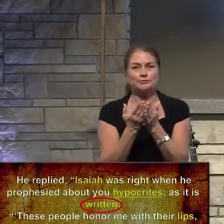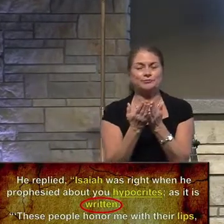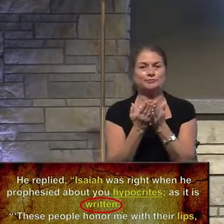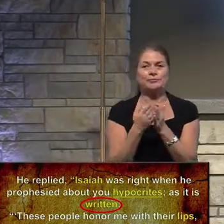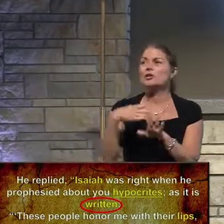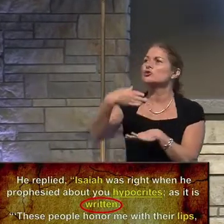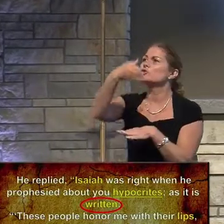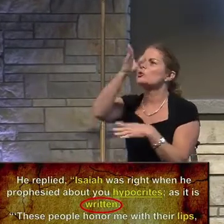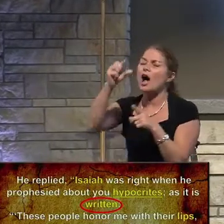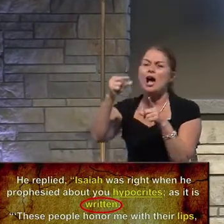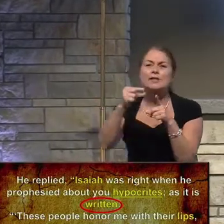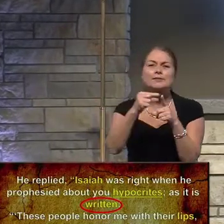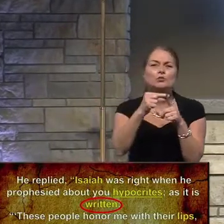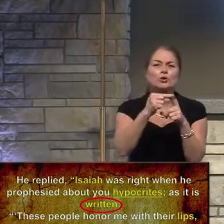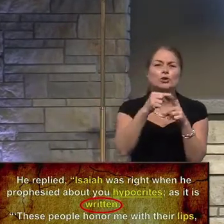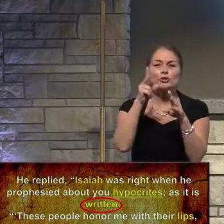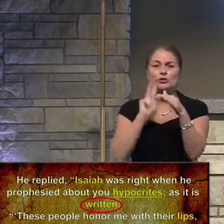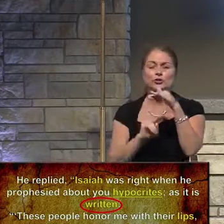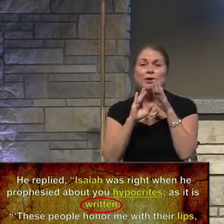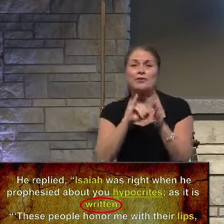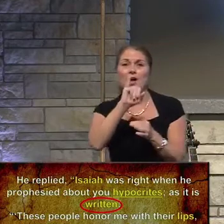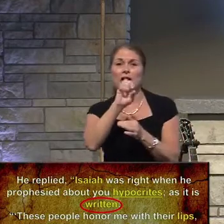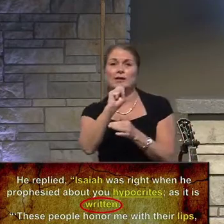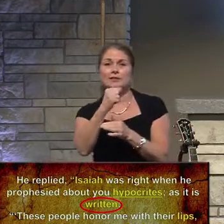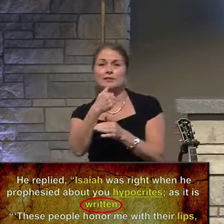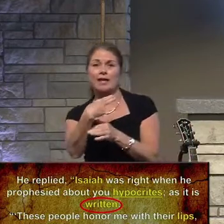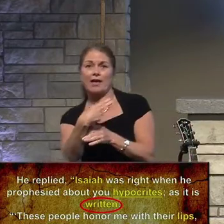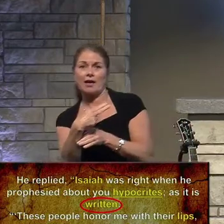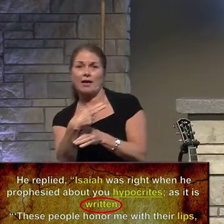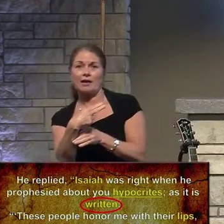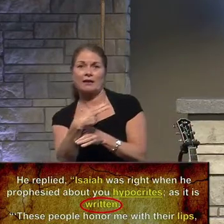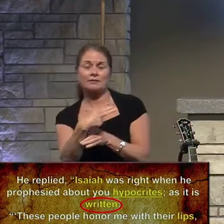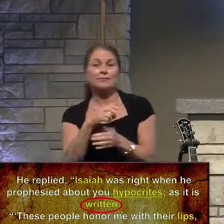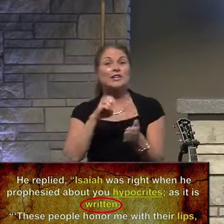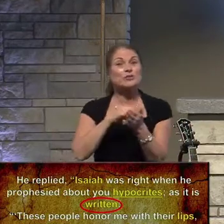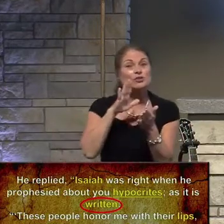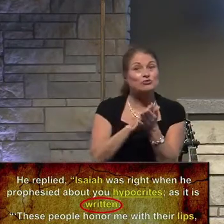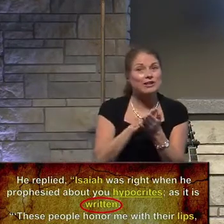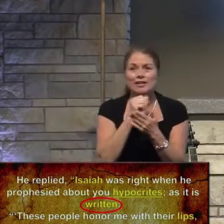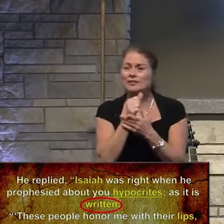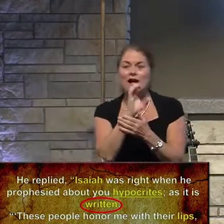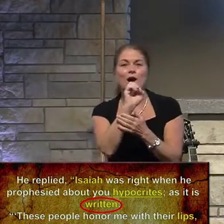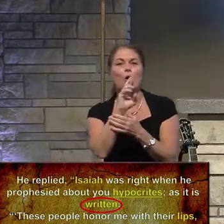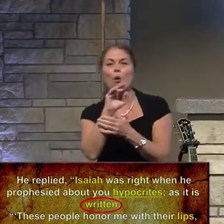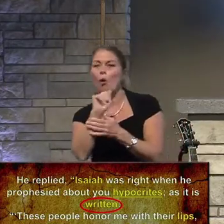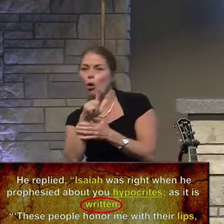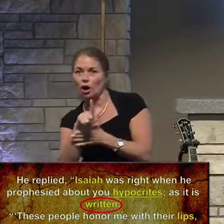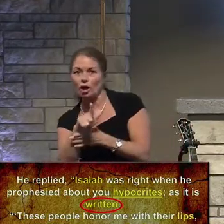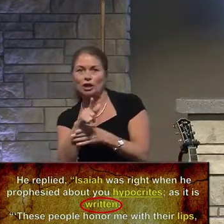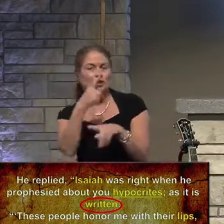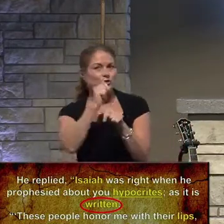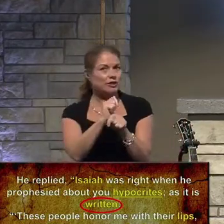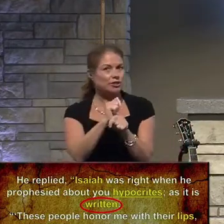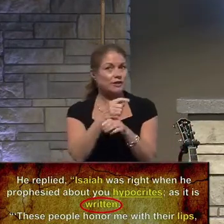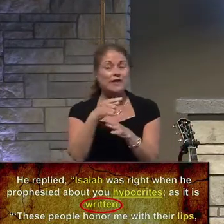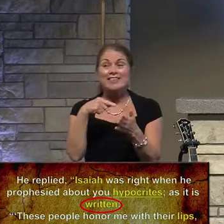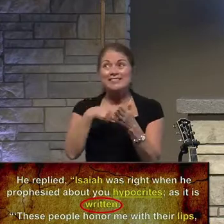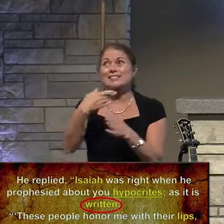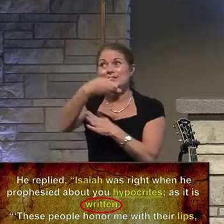to God's word, to the prophet Isaiah, "For it is written." This was not oral tradition. This was God's